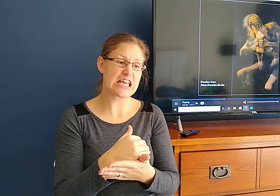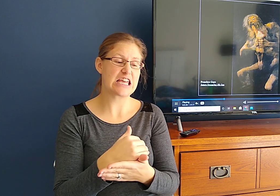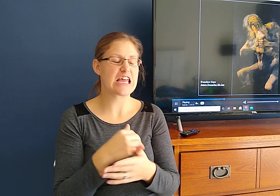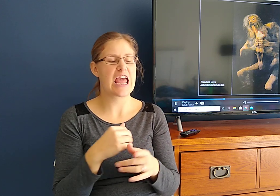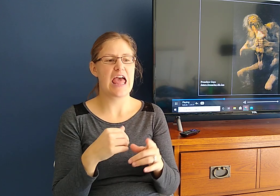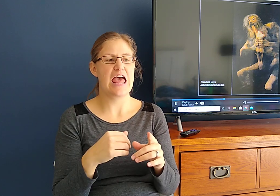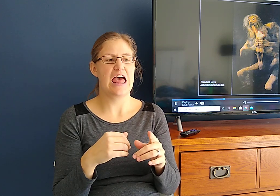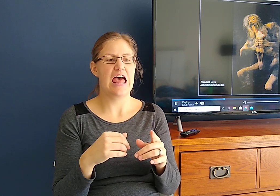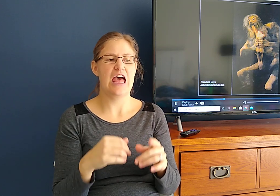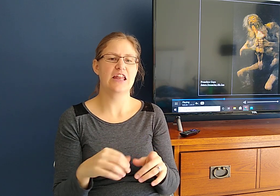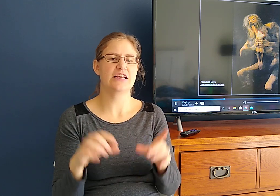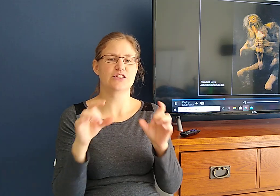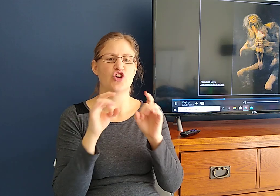humanity.